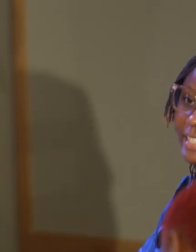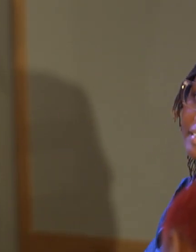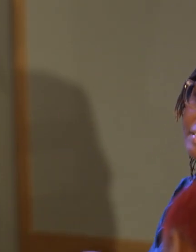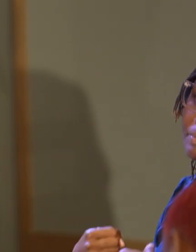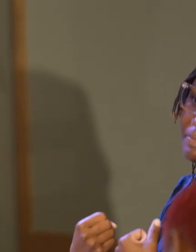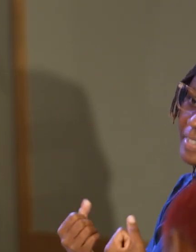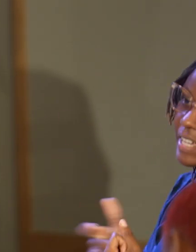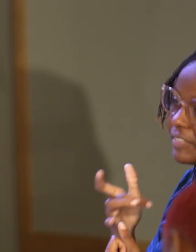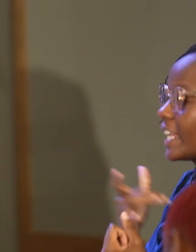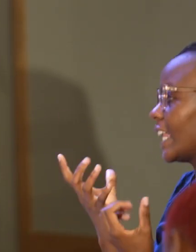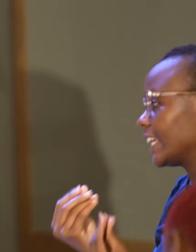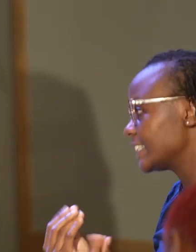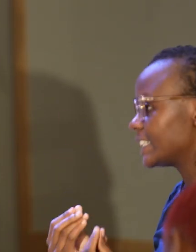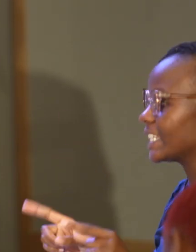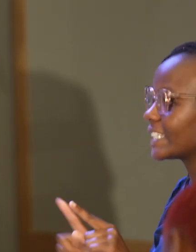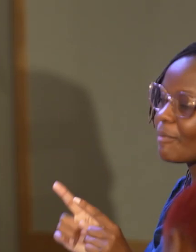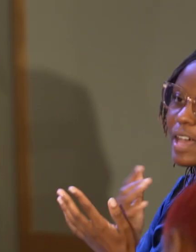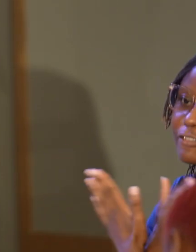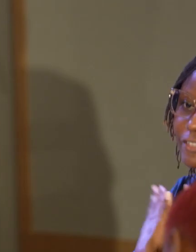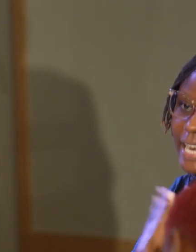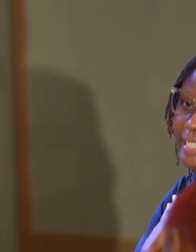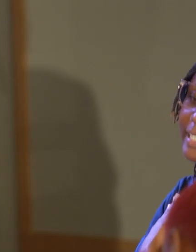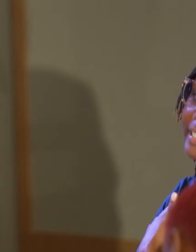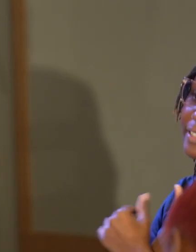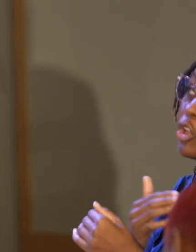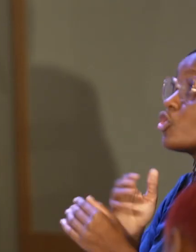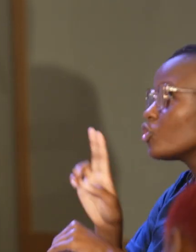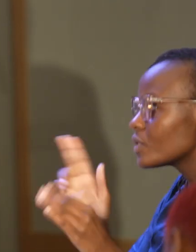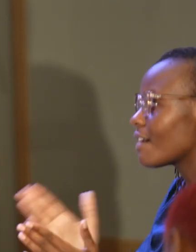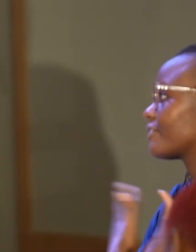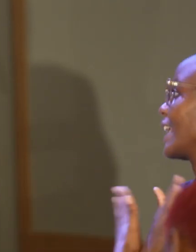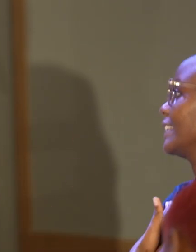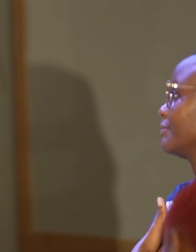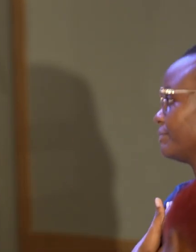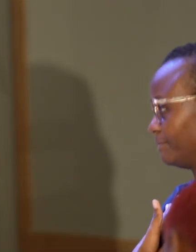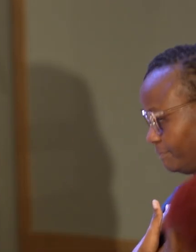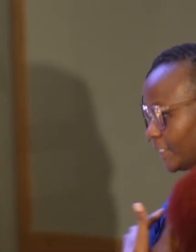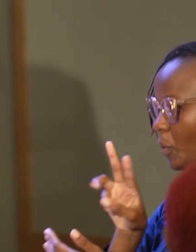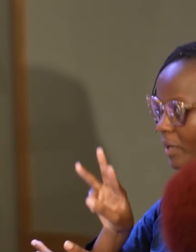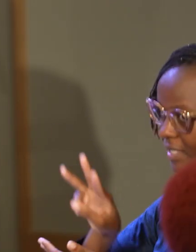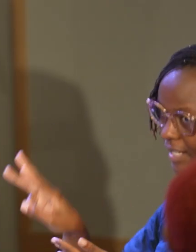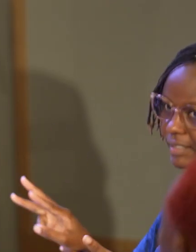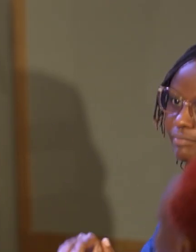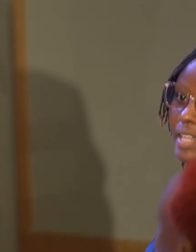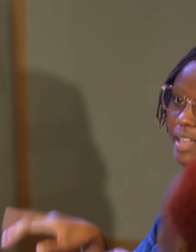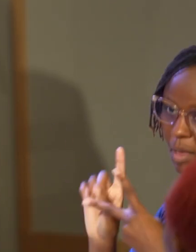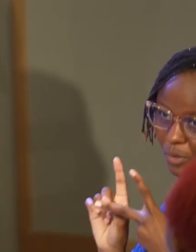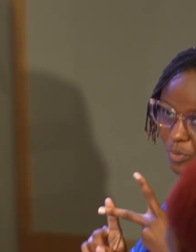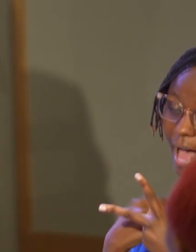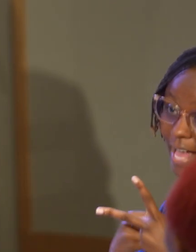easy and friendly to use. But equally, we need